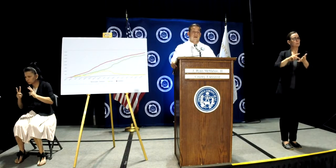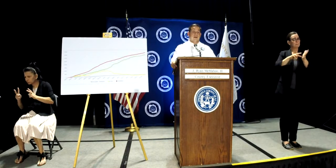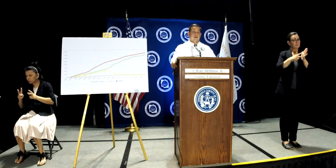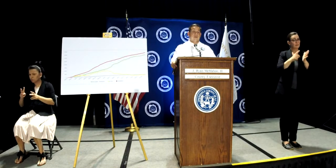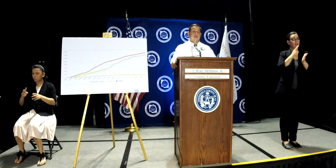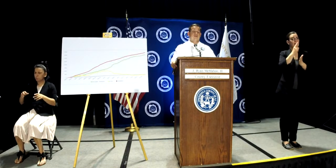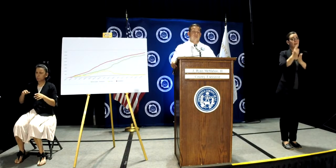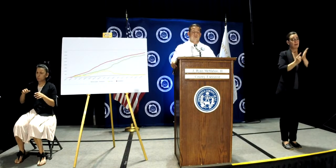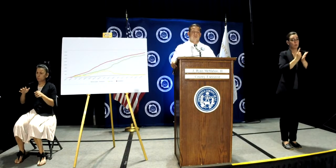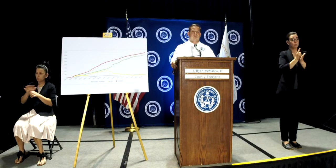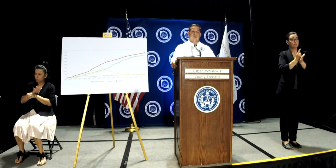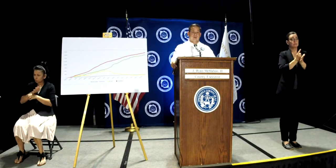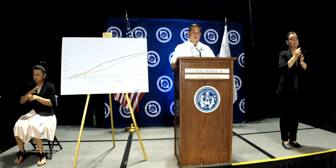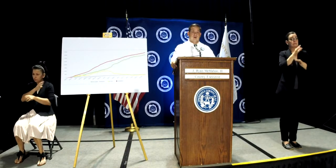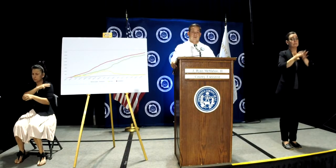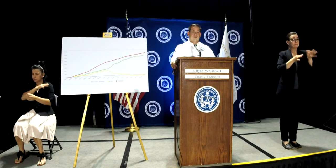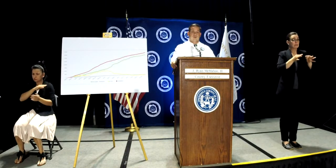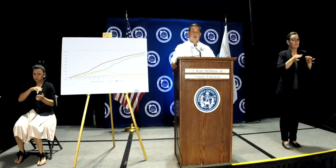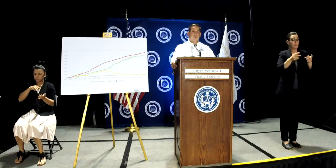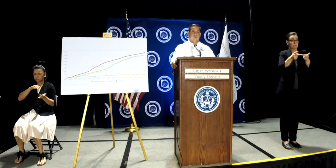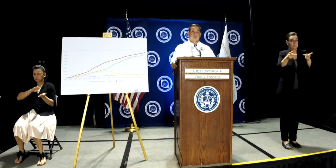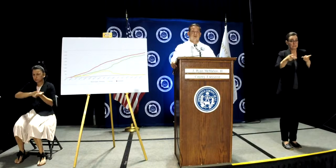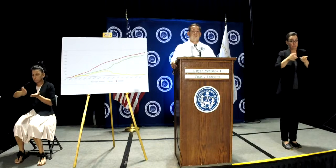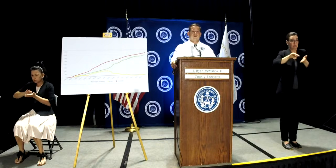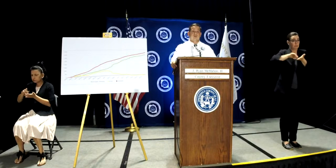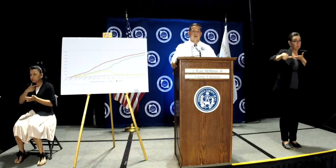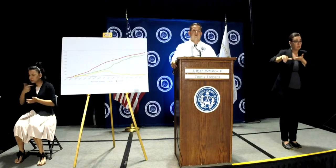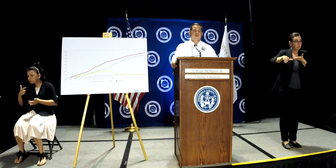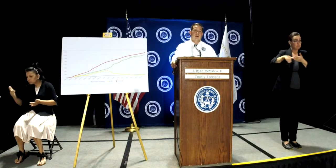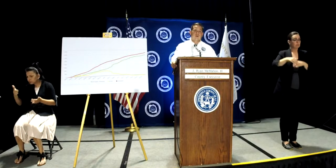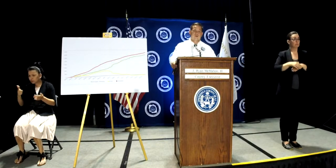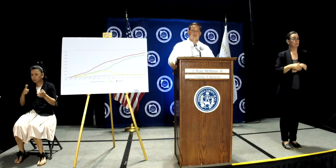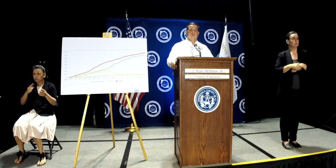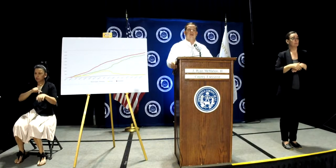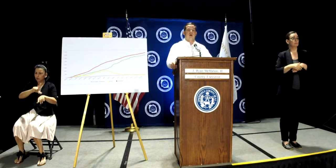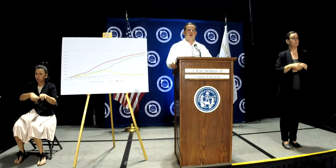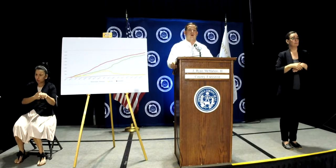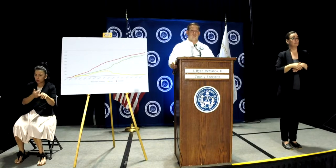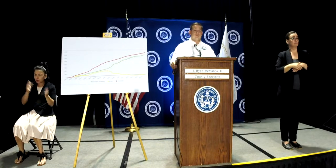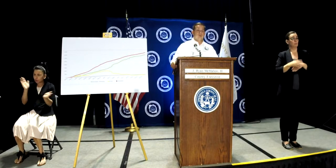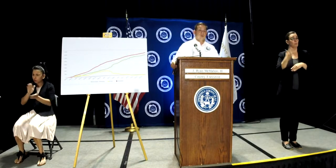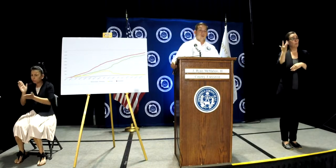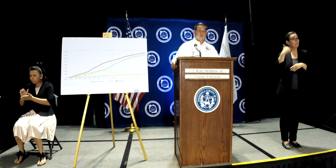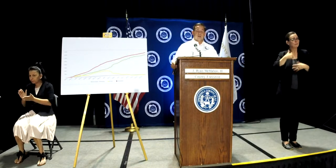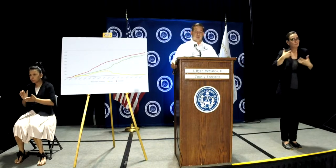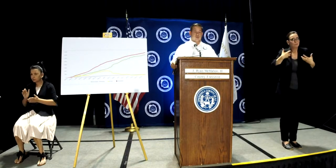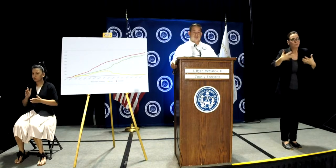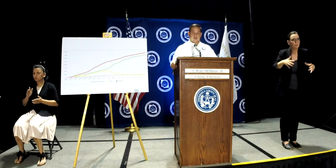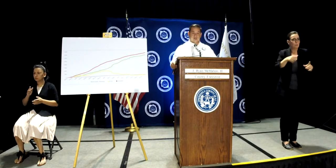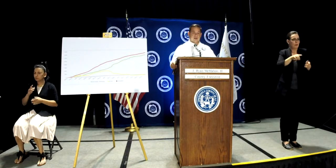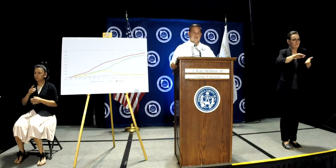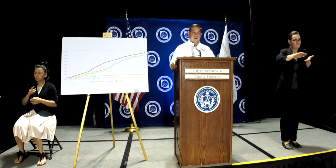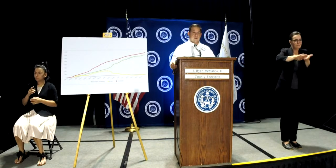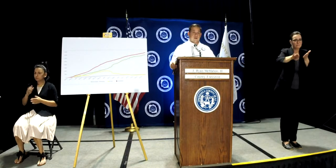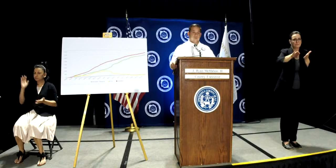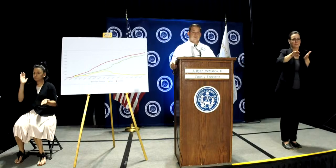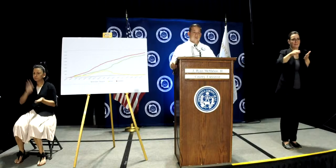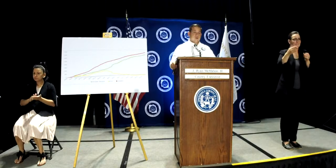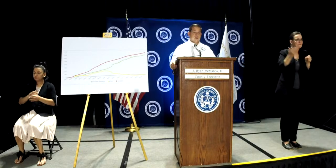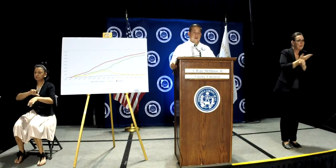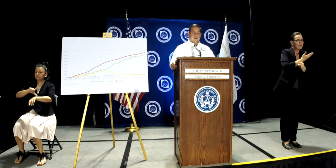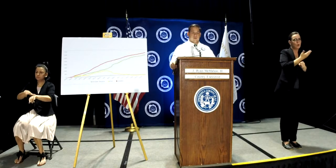to eliminate. That gives me the ability to cut up to 150,000 hours. It doesn't mean I will. If I get good sales tax data